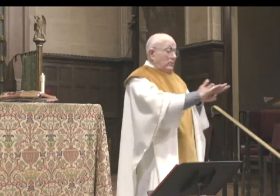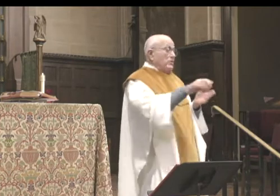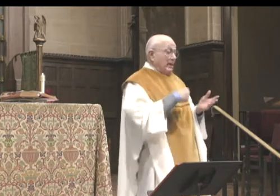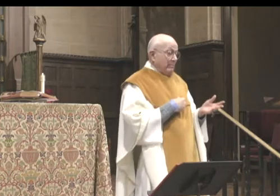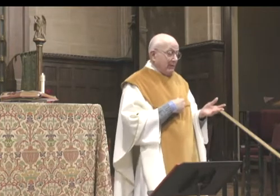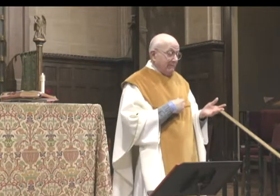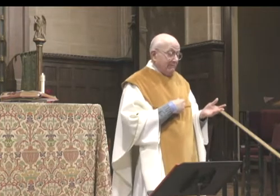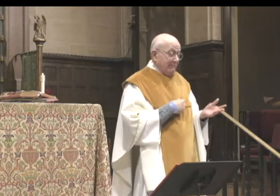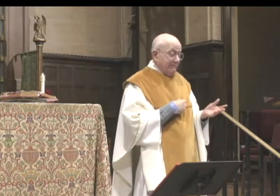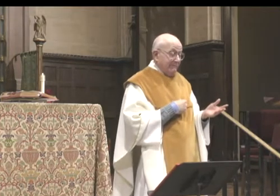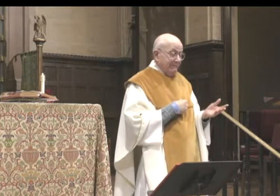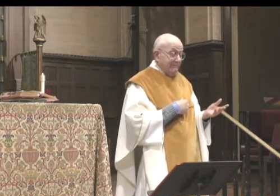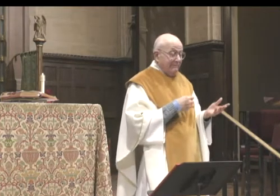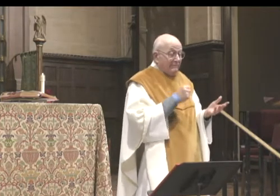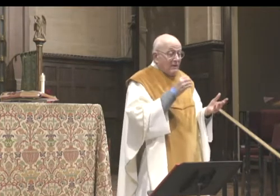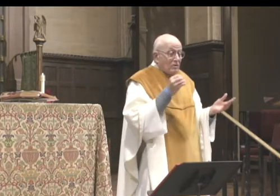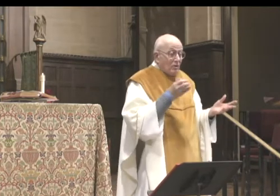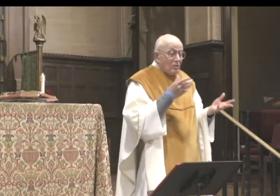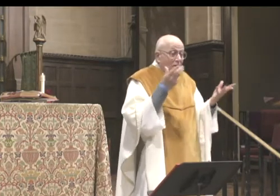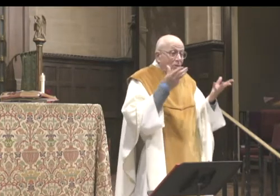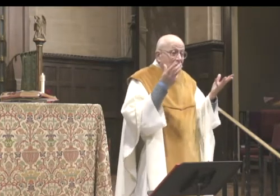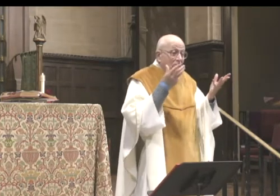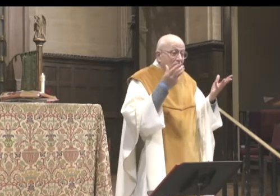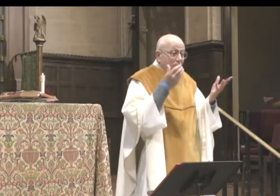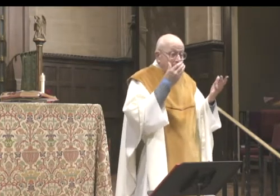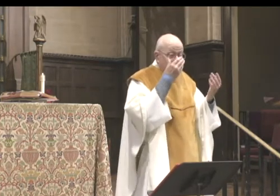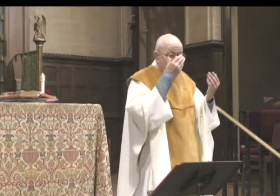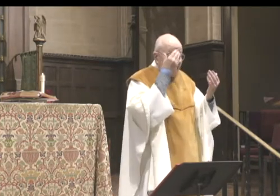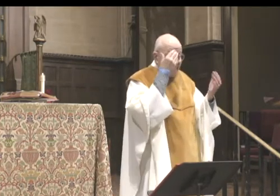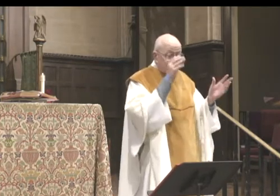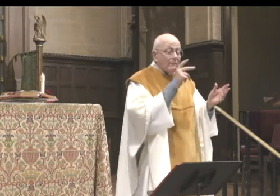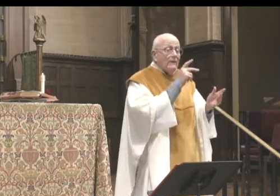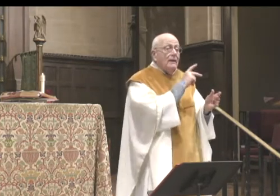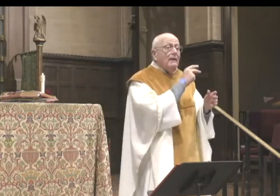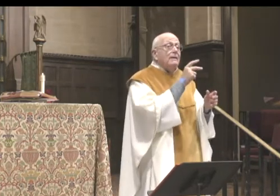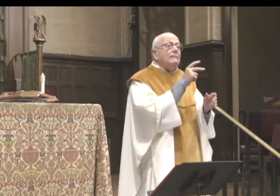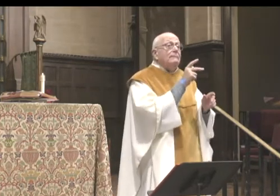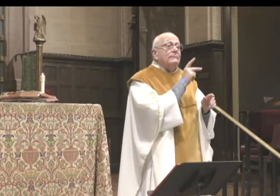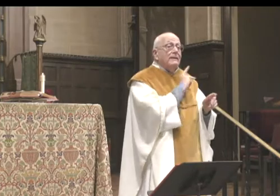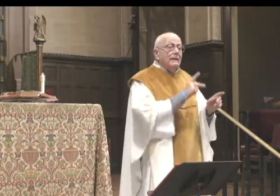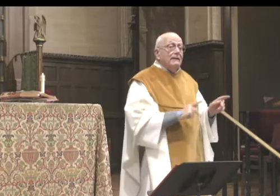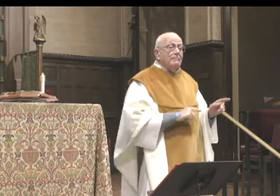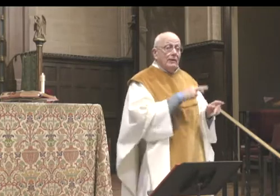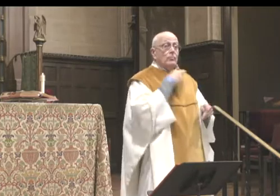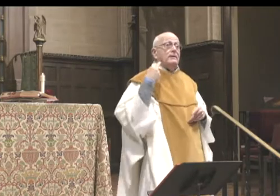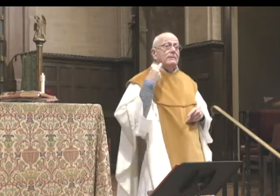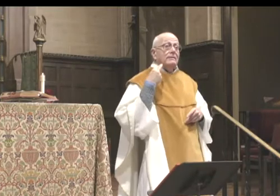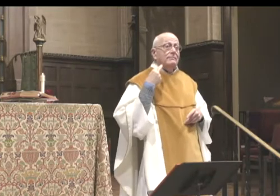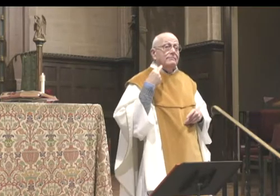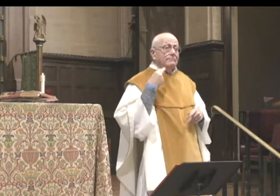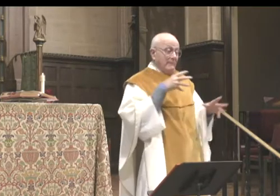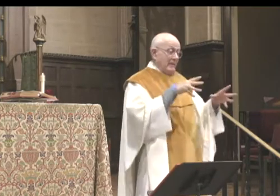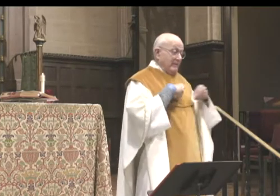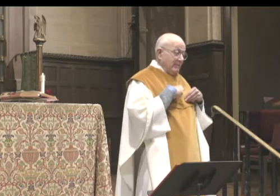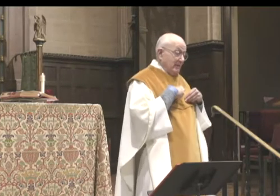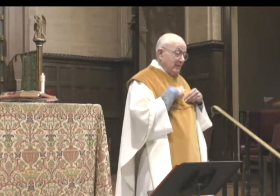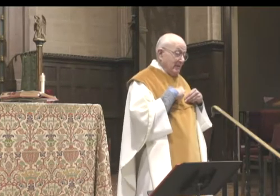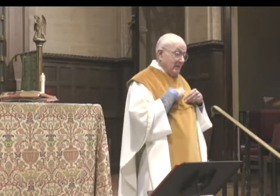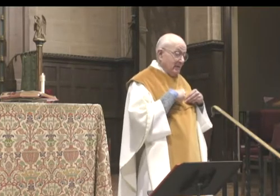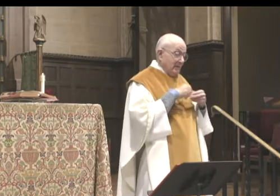come and marry her. She would reject me. So what to do? Didn't know. King was faced with the